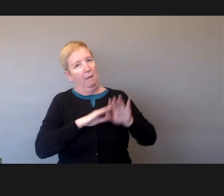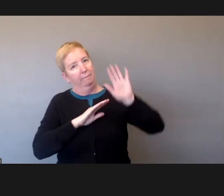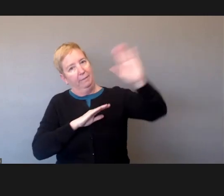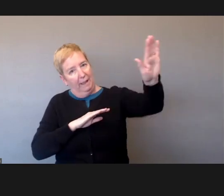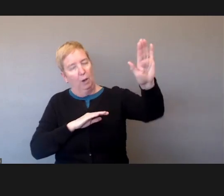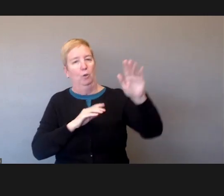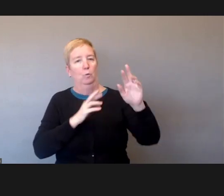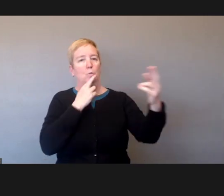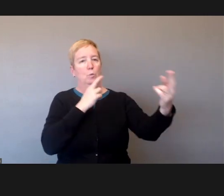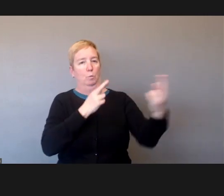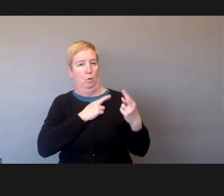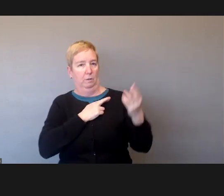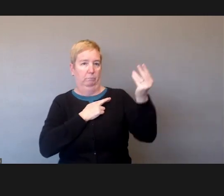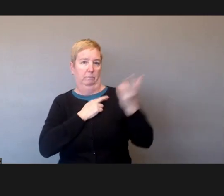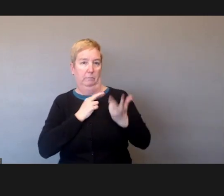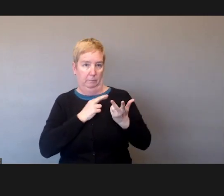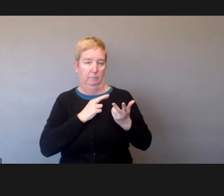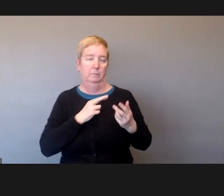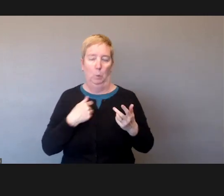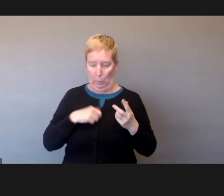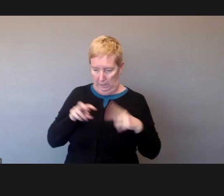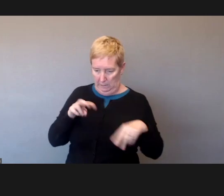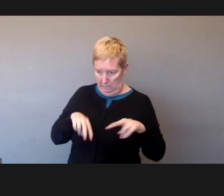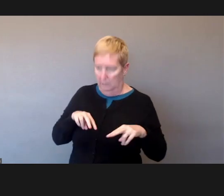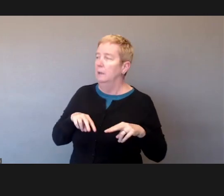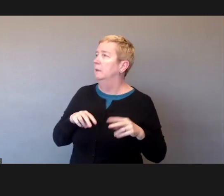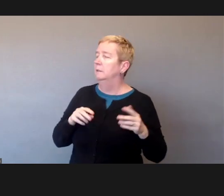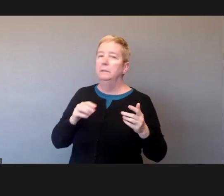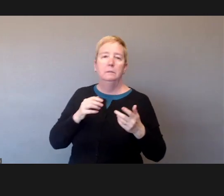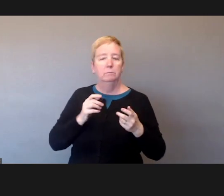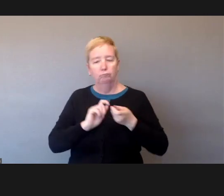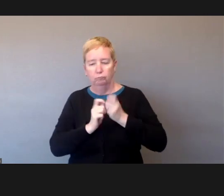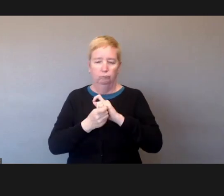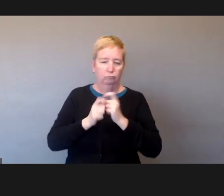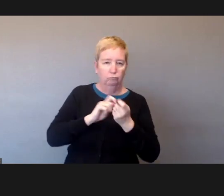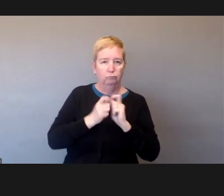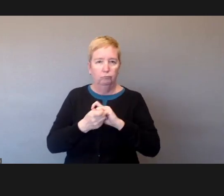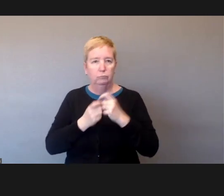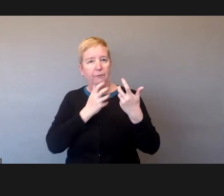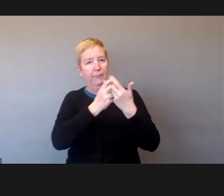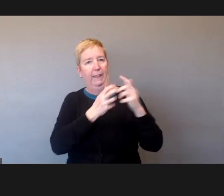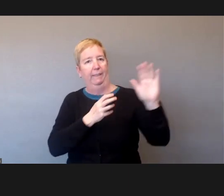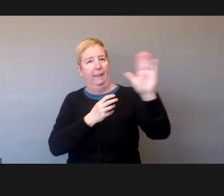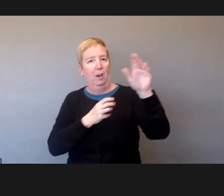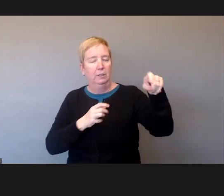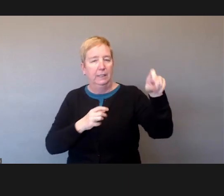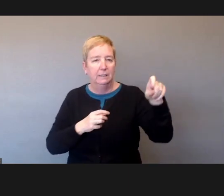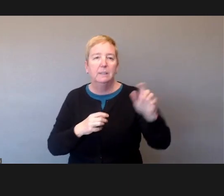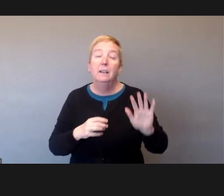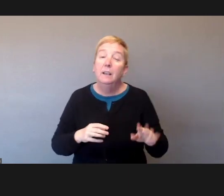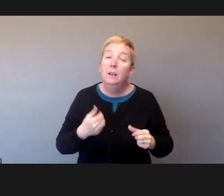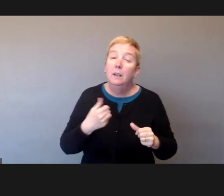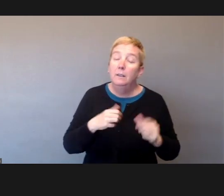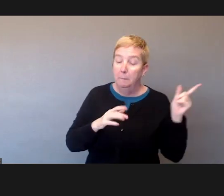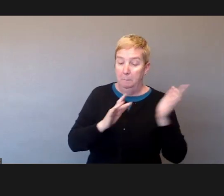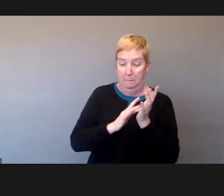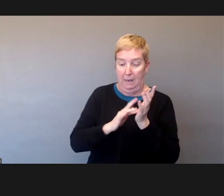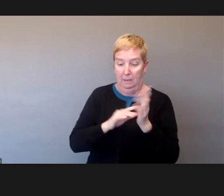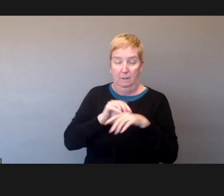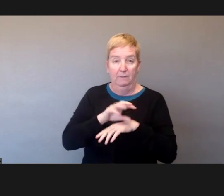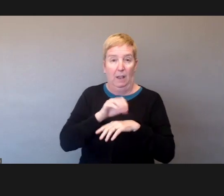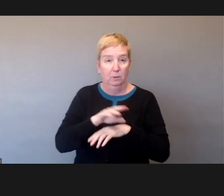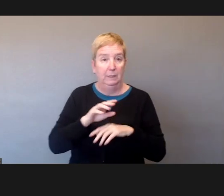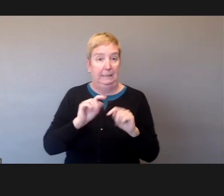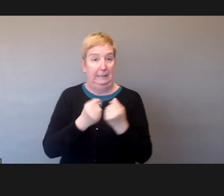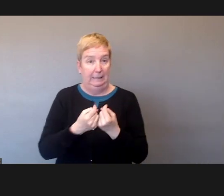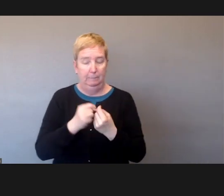in progress. I'd be remiss not thanking the medical advisory team. A lot of work goes into this. Mike Ciccarelli